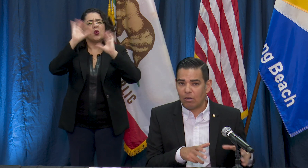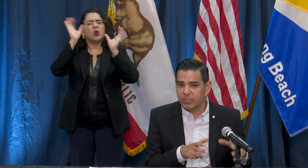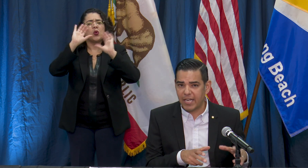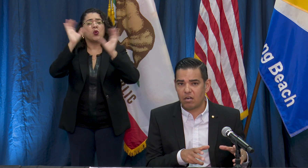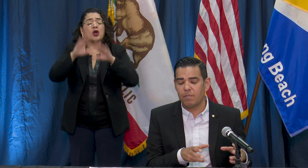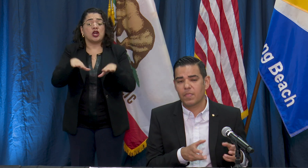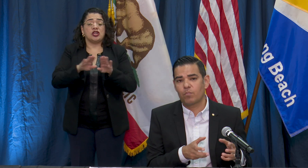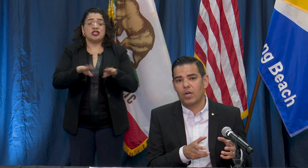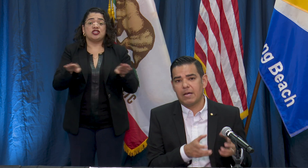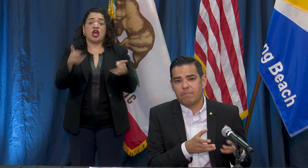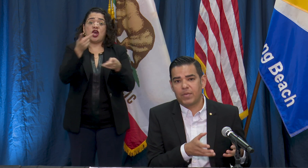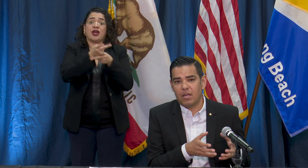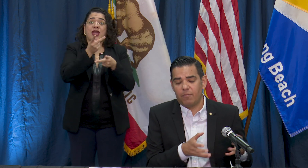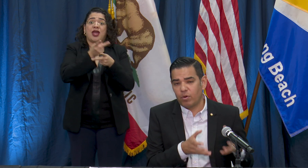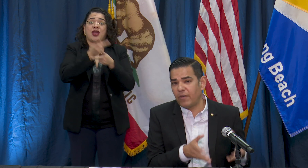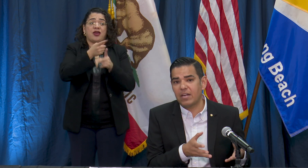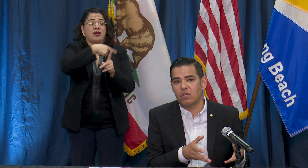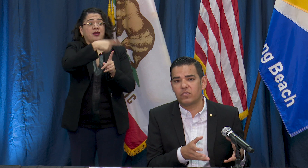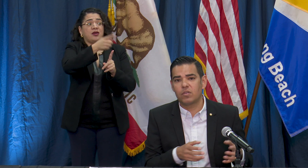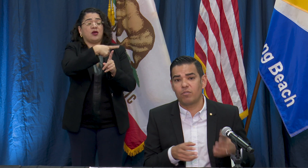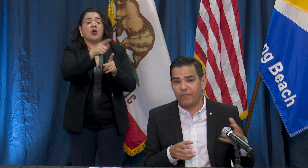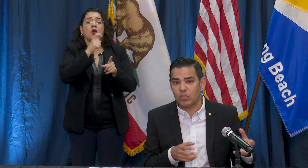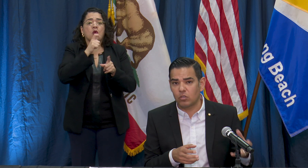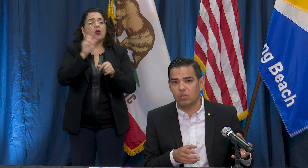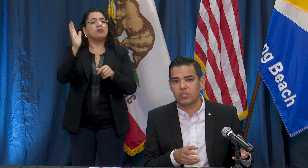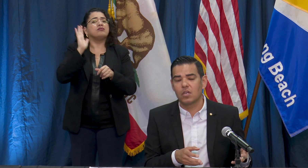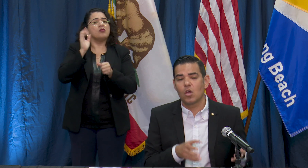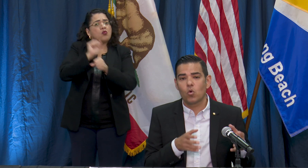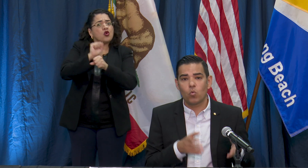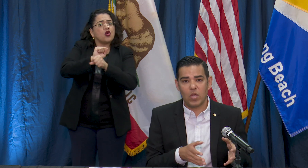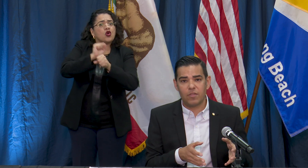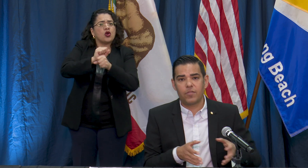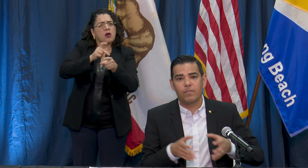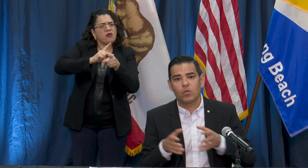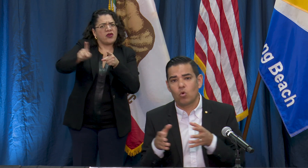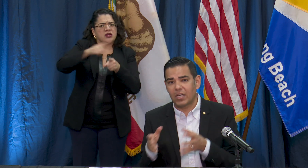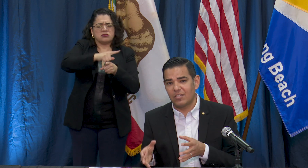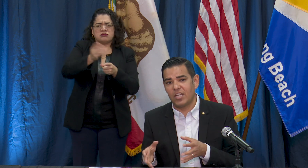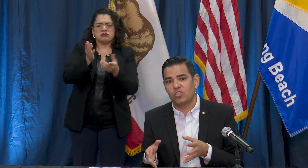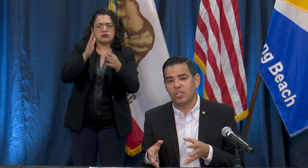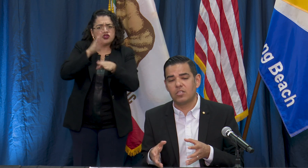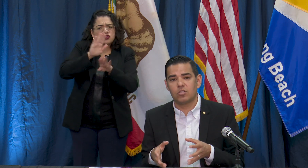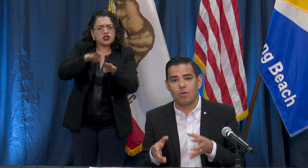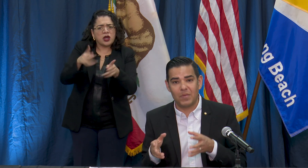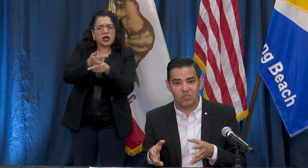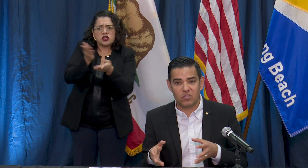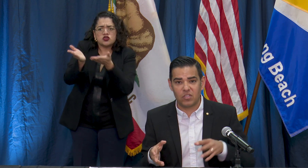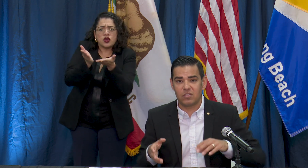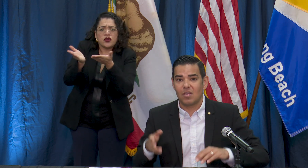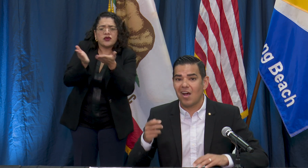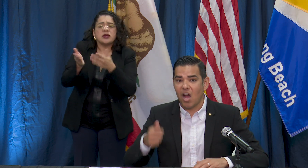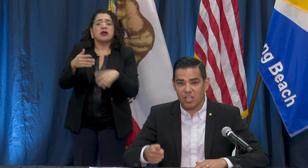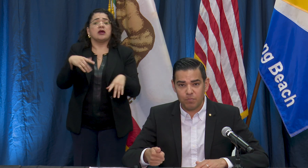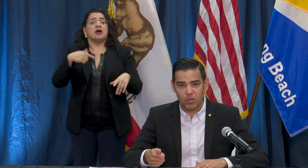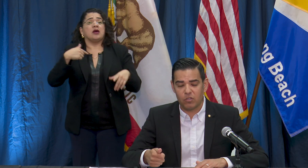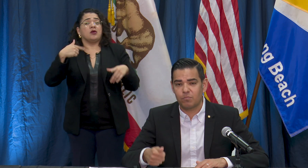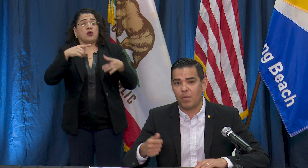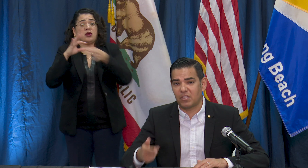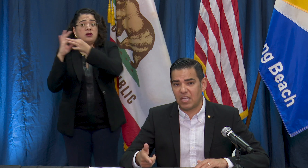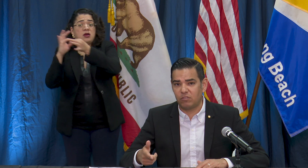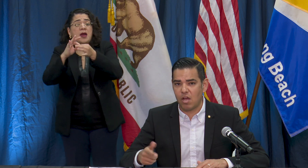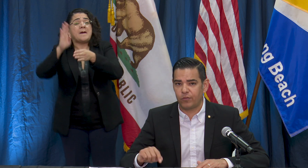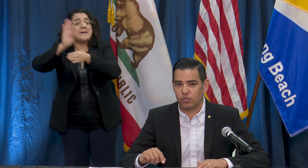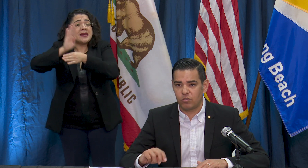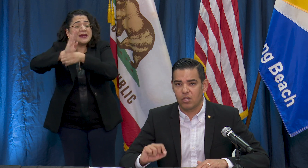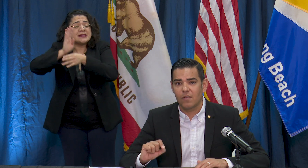out-of-work childcare providers, professionals with organizations, businesses, hospitals,